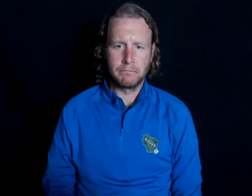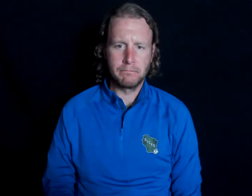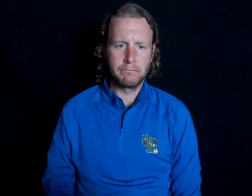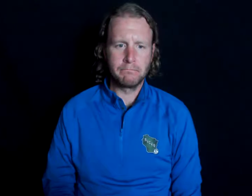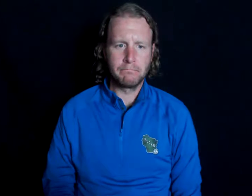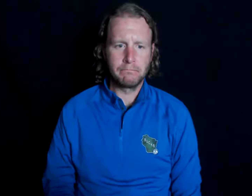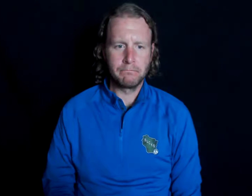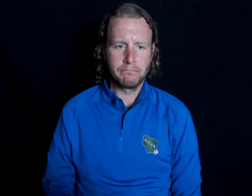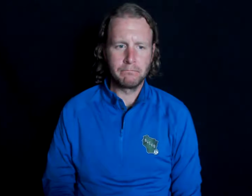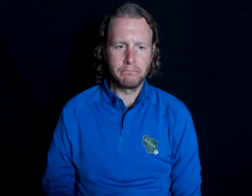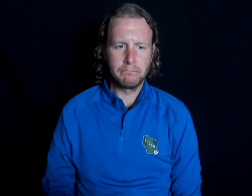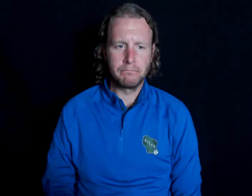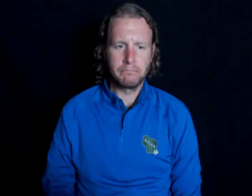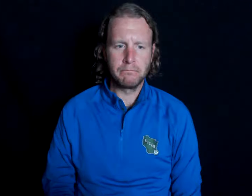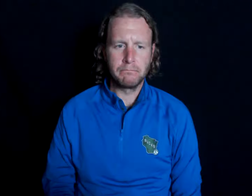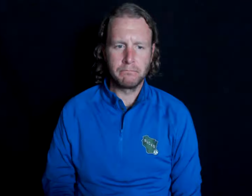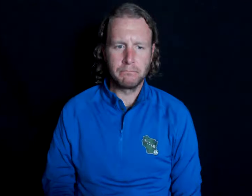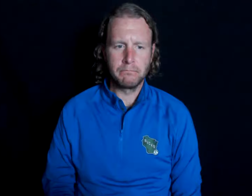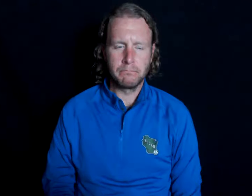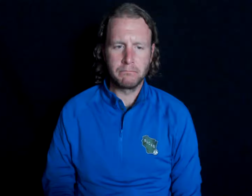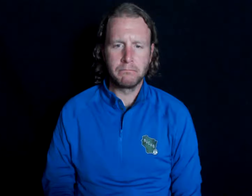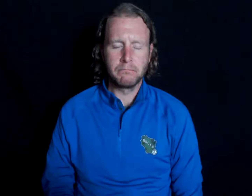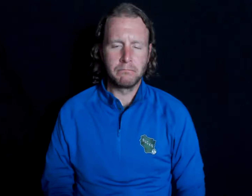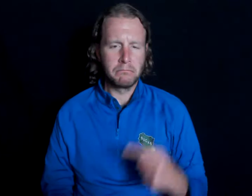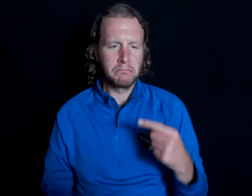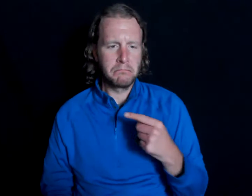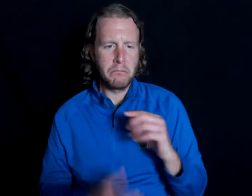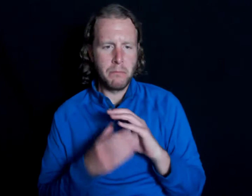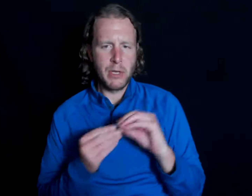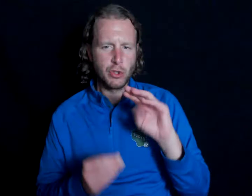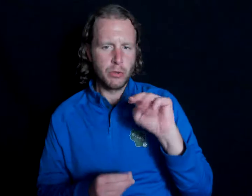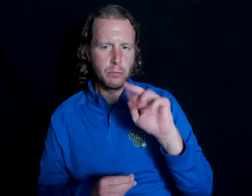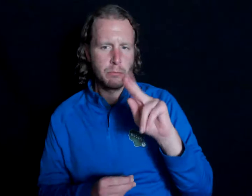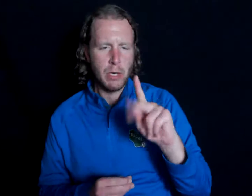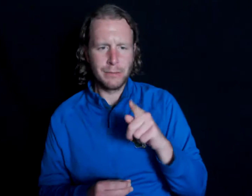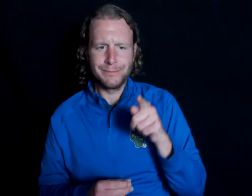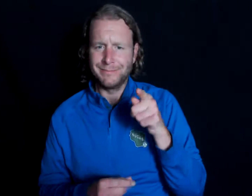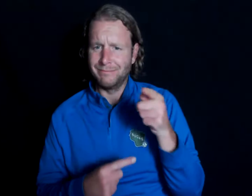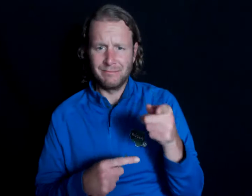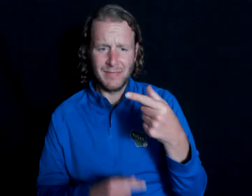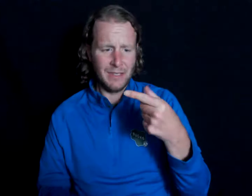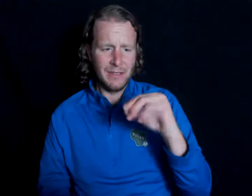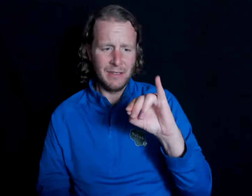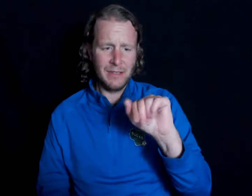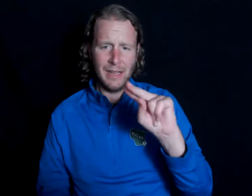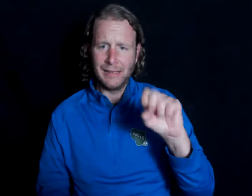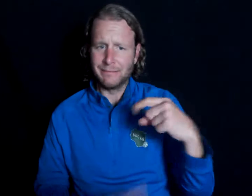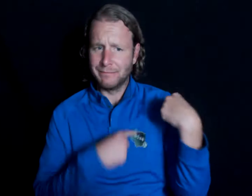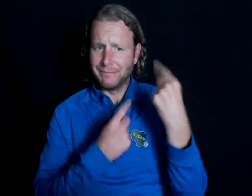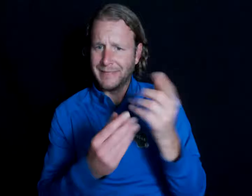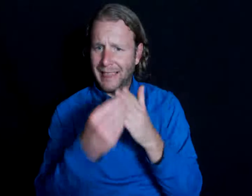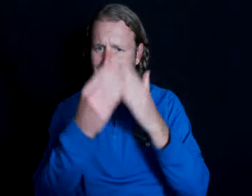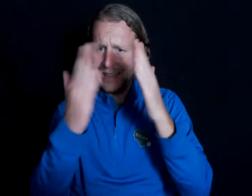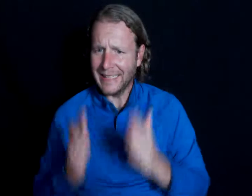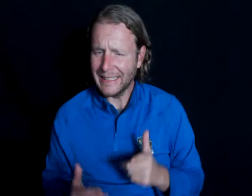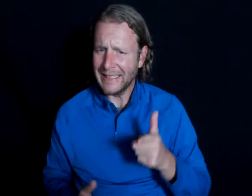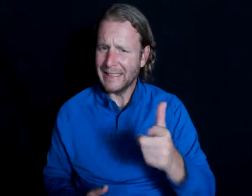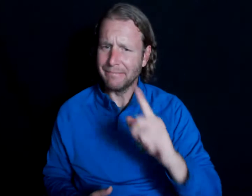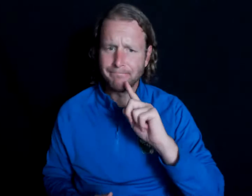He has been the leader for this team, and like you said, he is such a diligent worker, Doris, as you